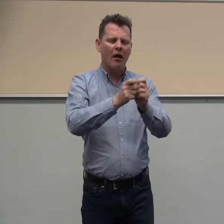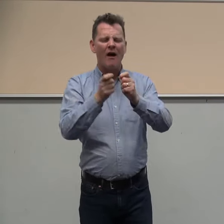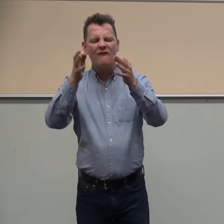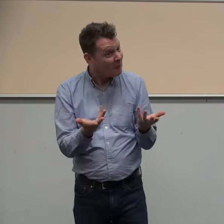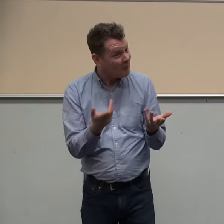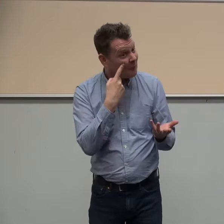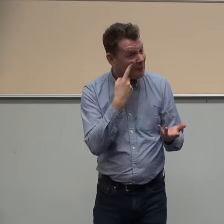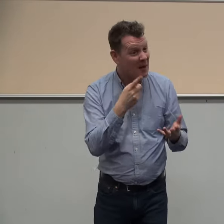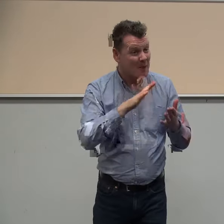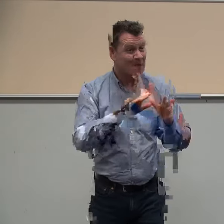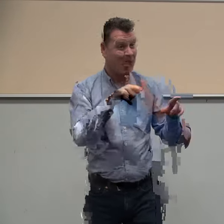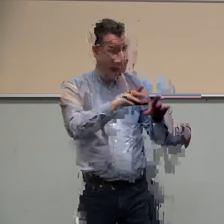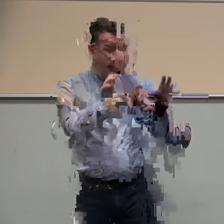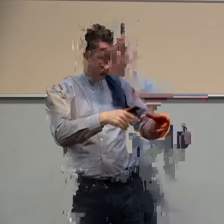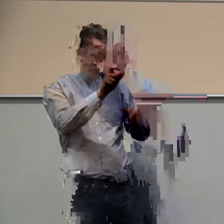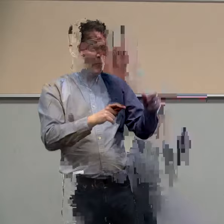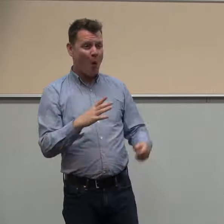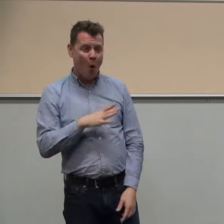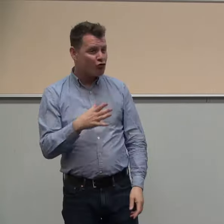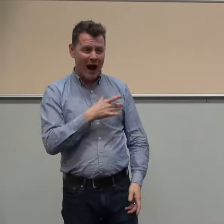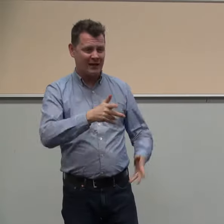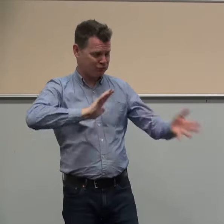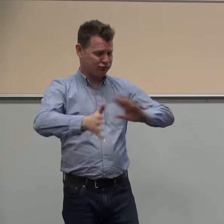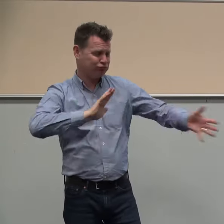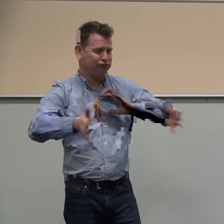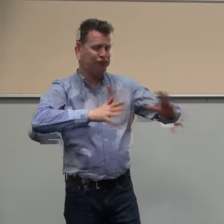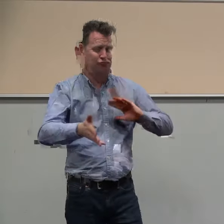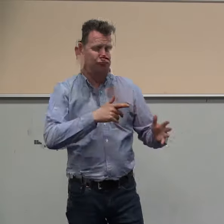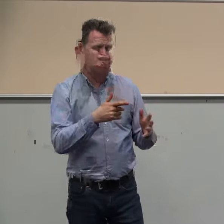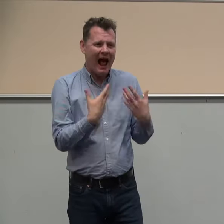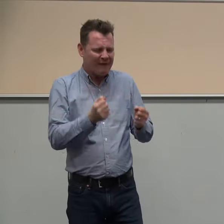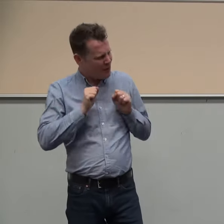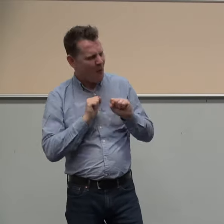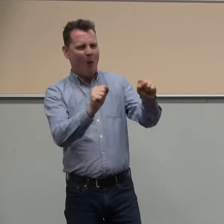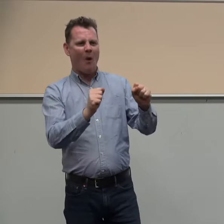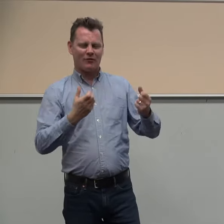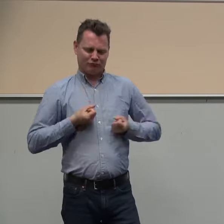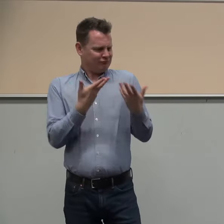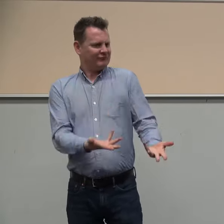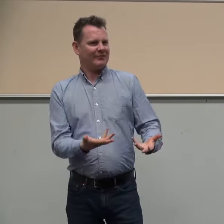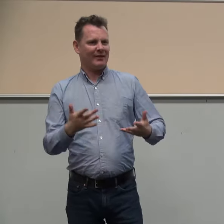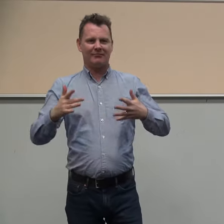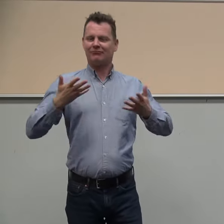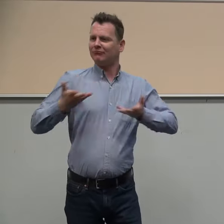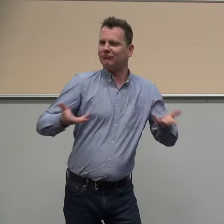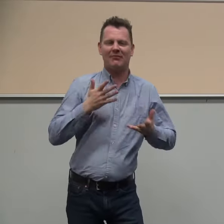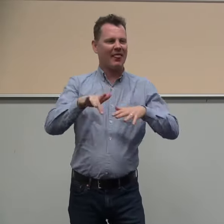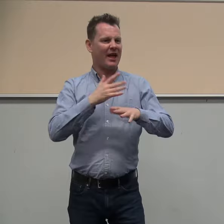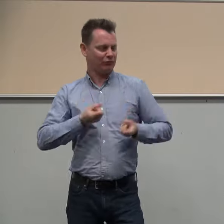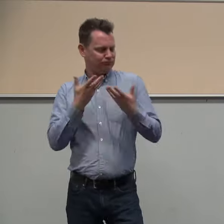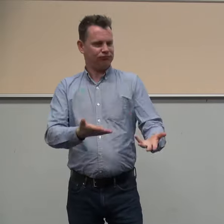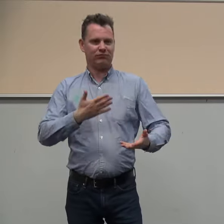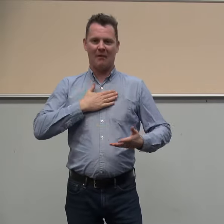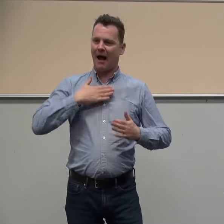is to sign language and have the which is in sign language about the deaf experience and